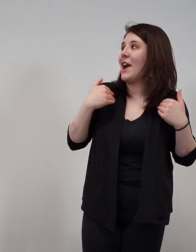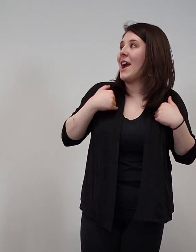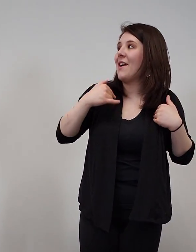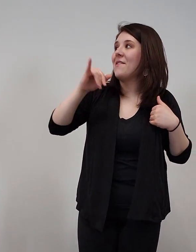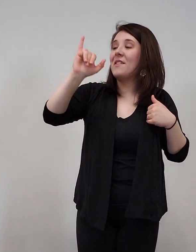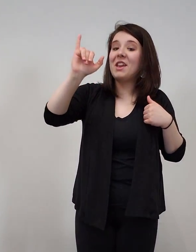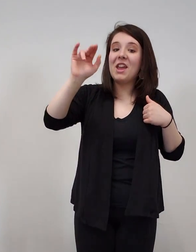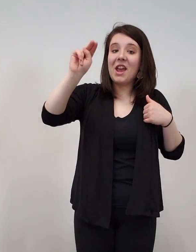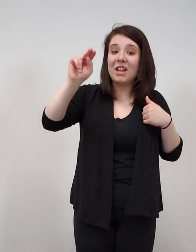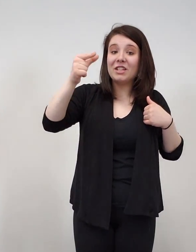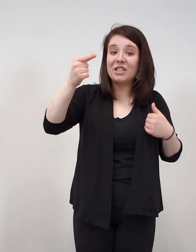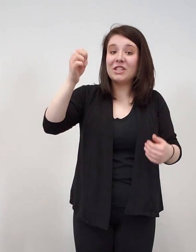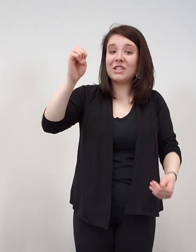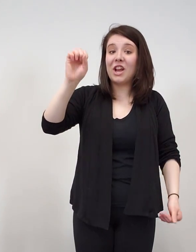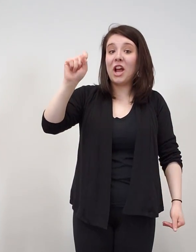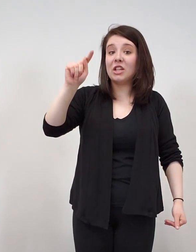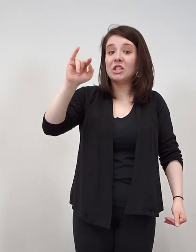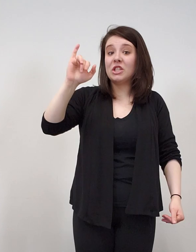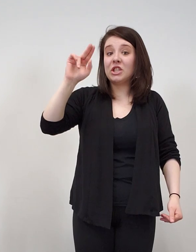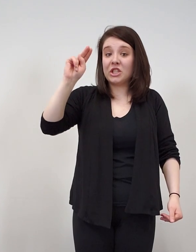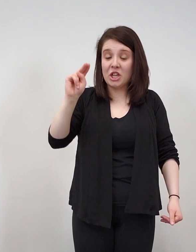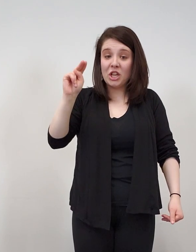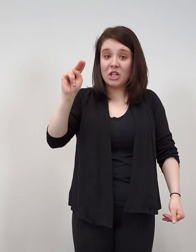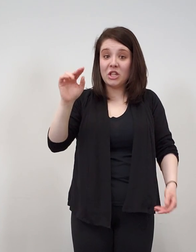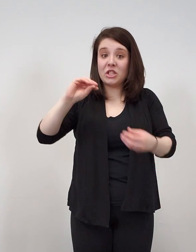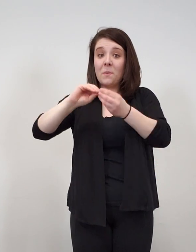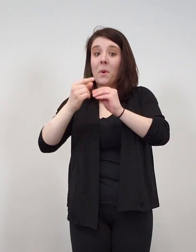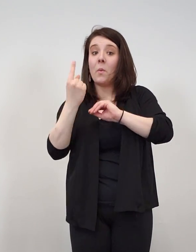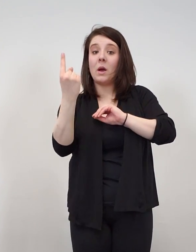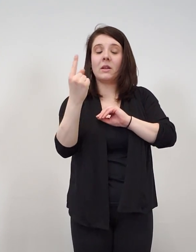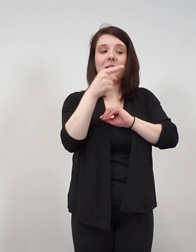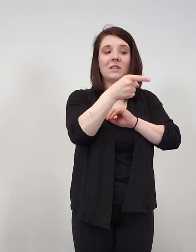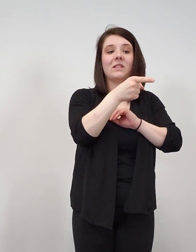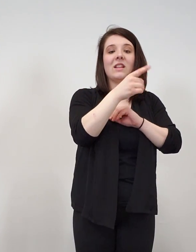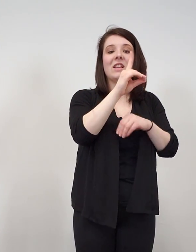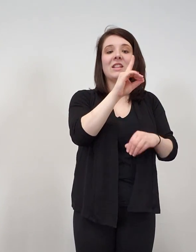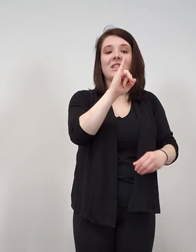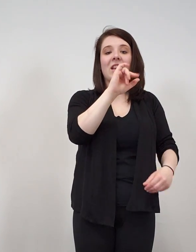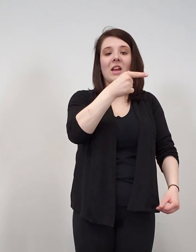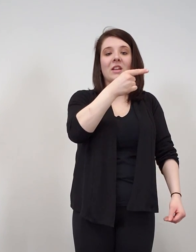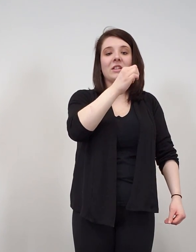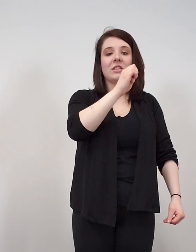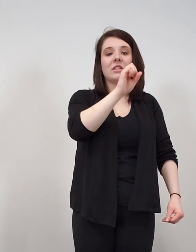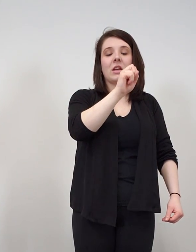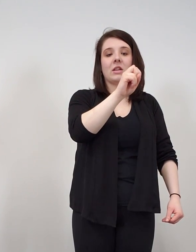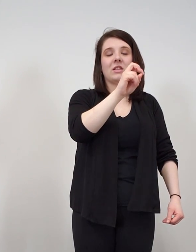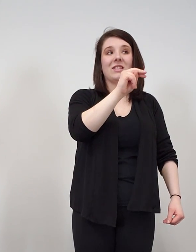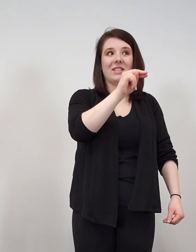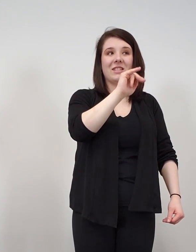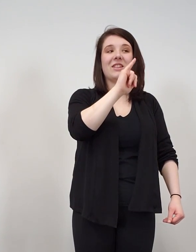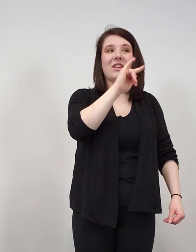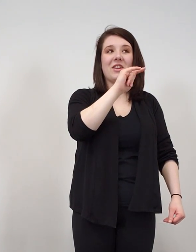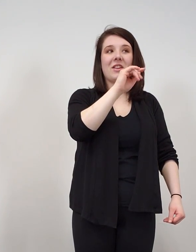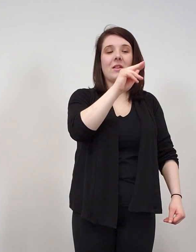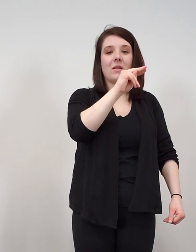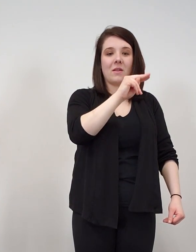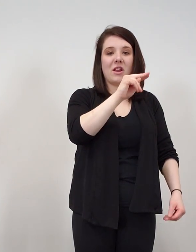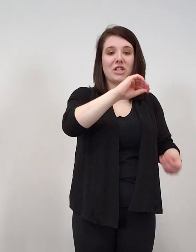Digestion, this was number 2. I broke it down into pieces. In our digestive system, there are 2 ways that we break things